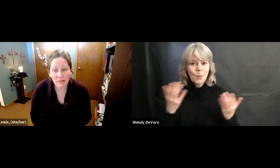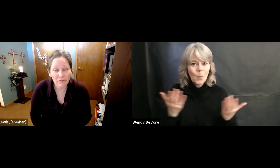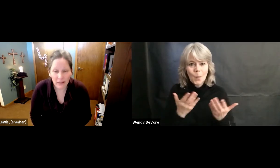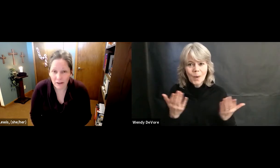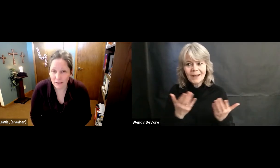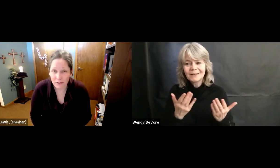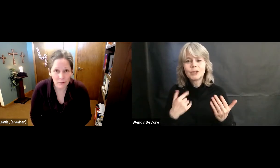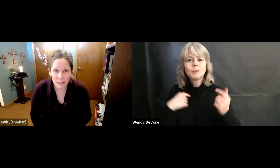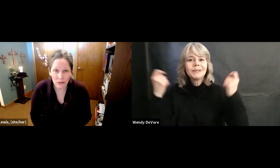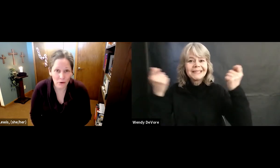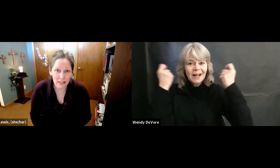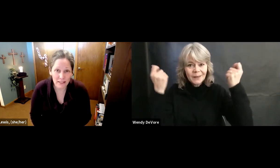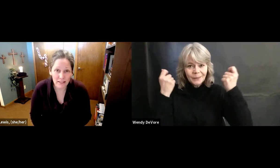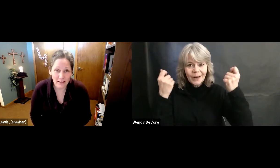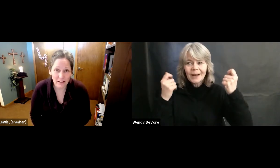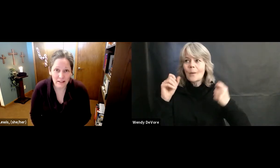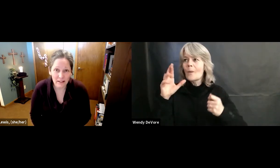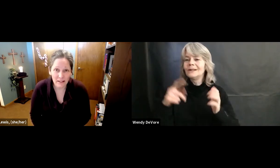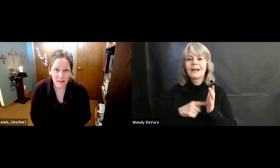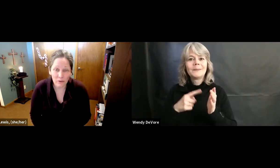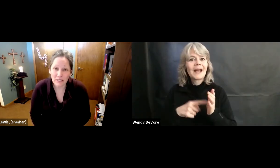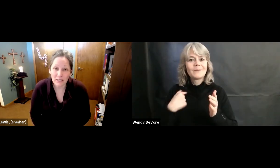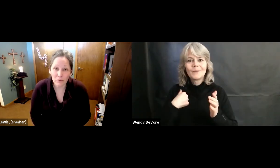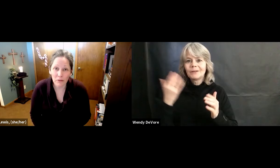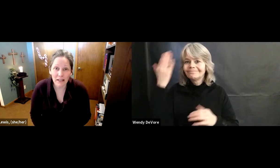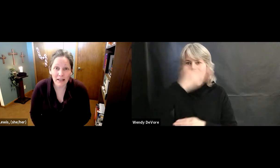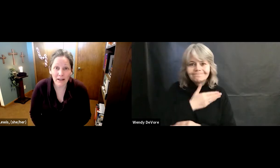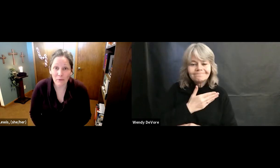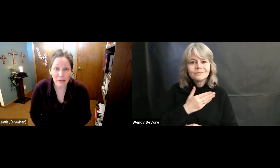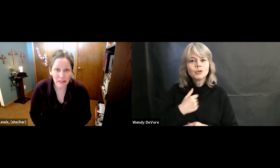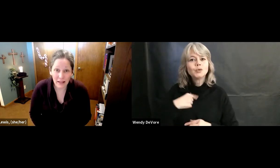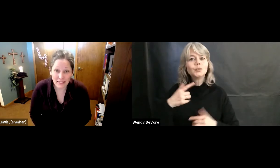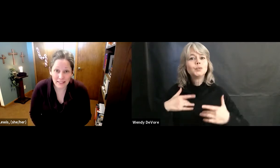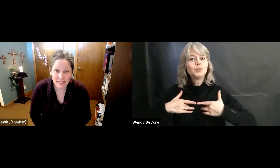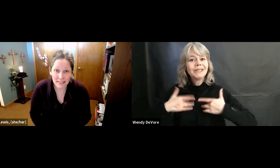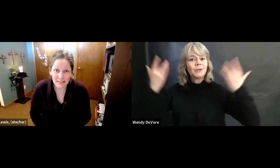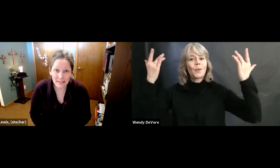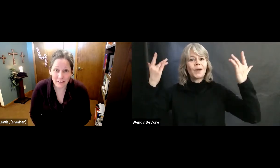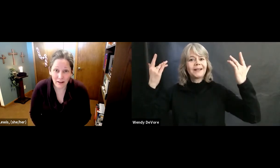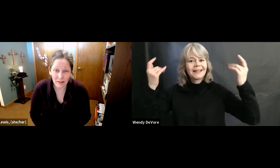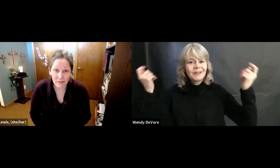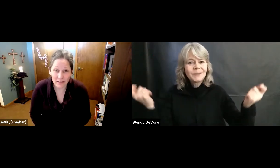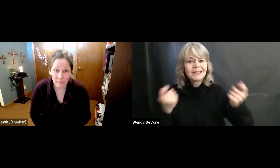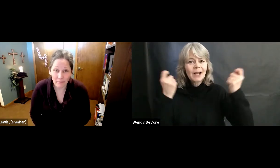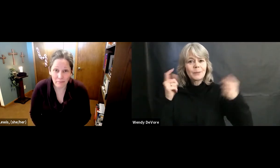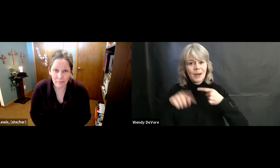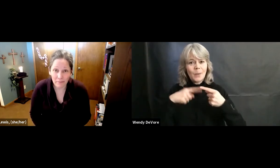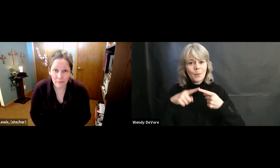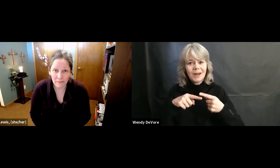we fail to rejoice when someone realizes God loves